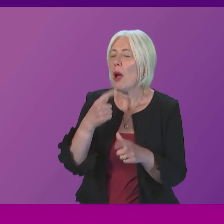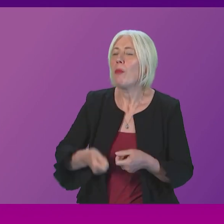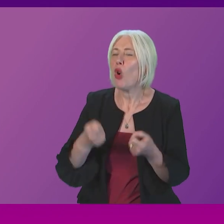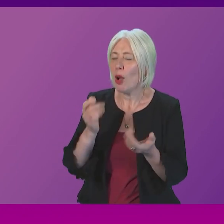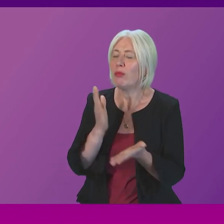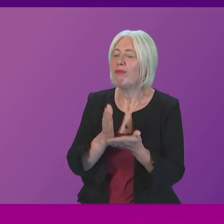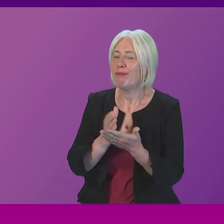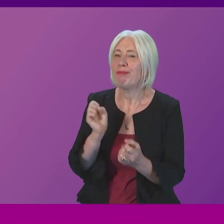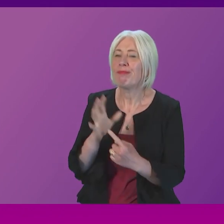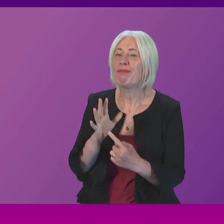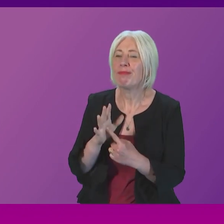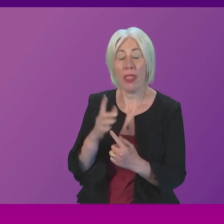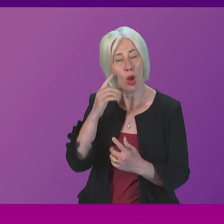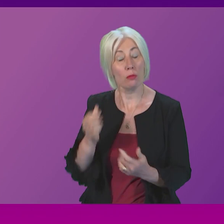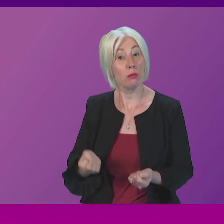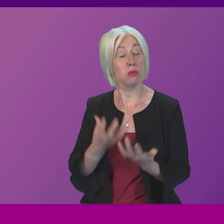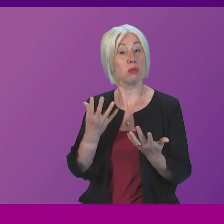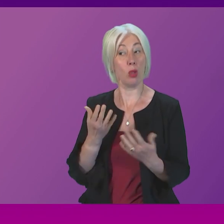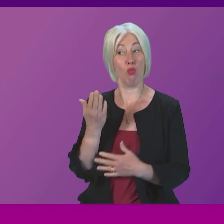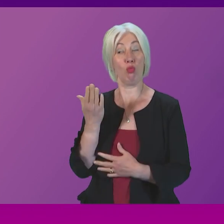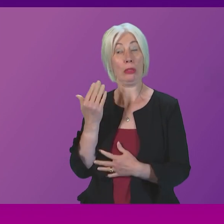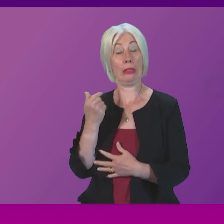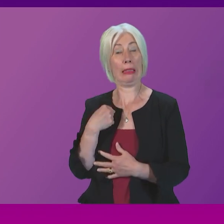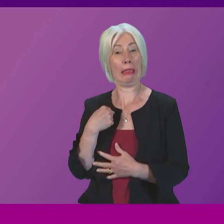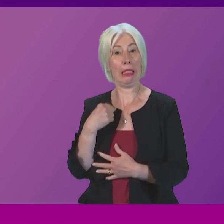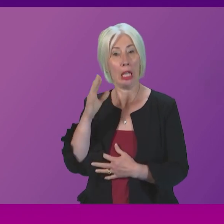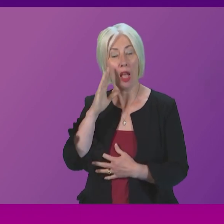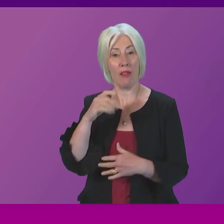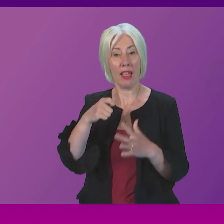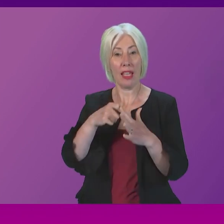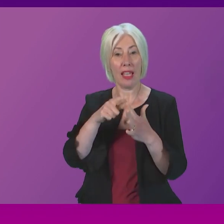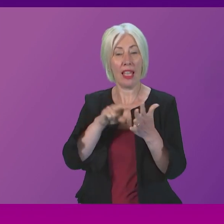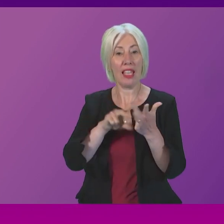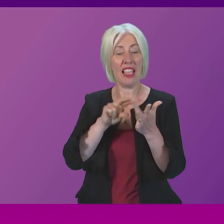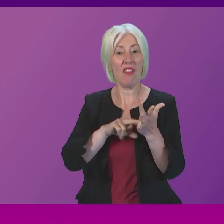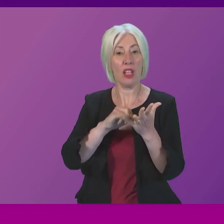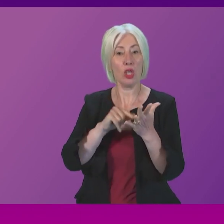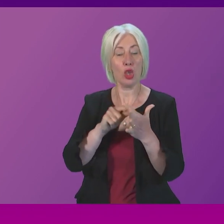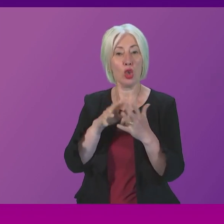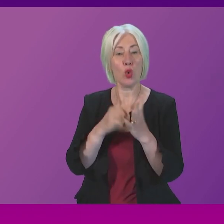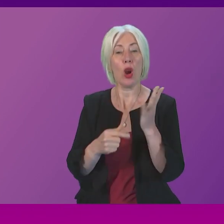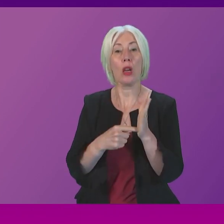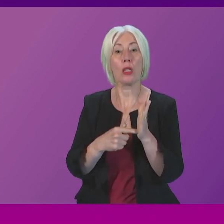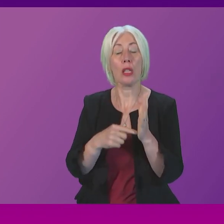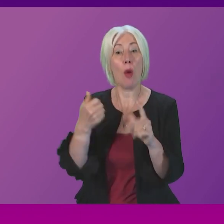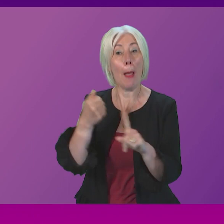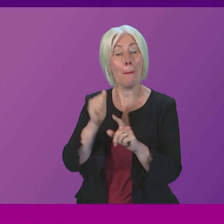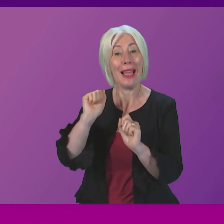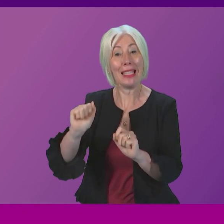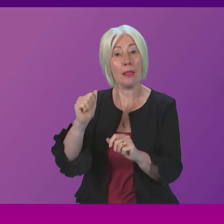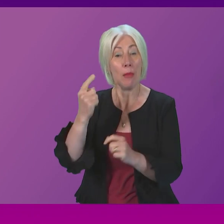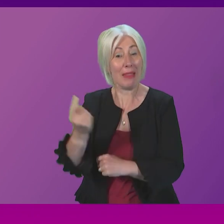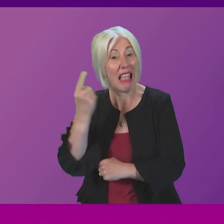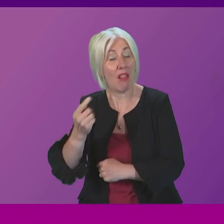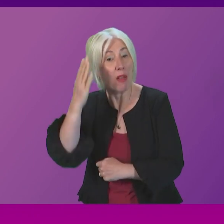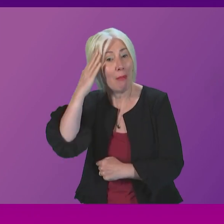I thought it was quite refreshing to hear recently Kevin Stewart talk about the impact of the job on his mental health